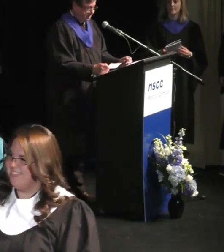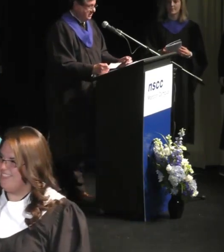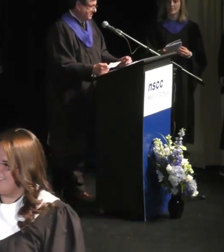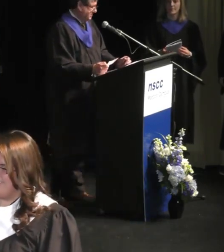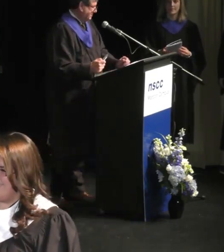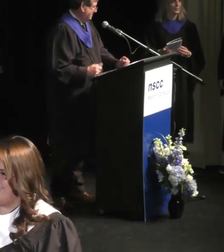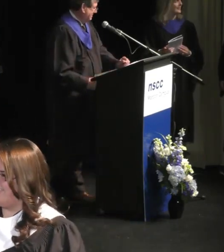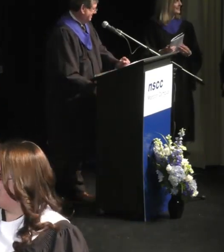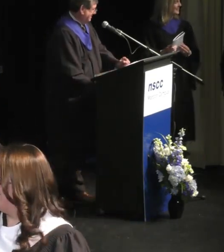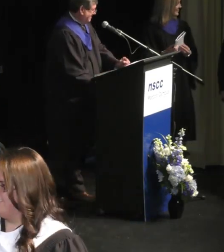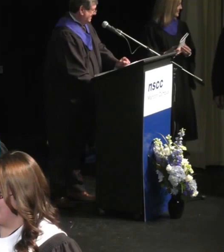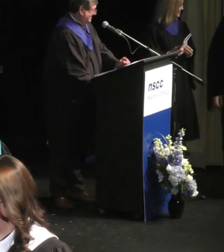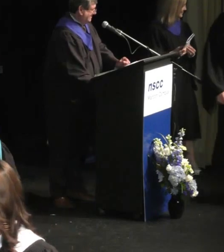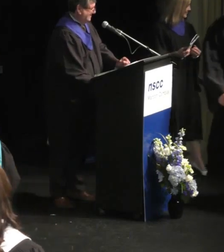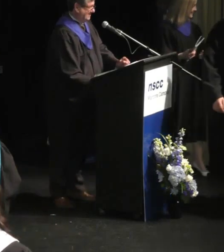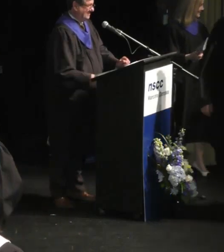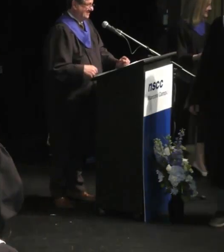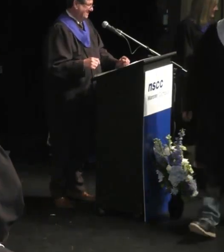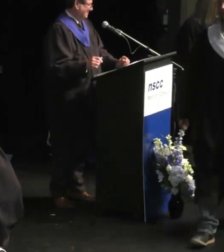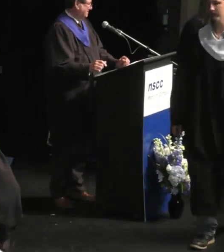Jordan Dees.